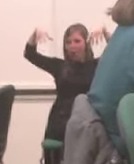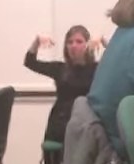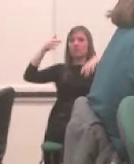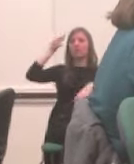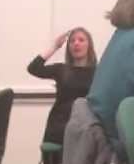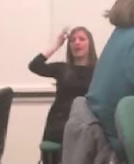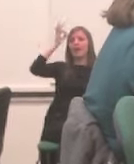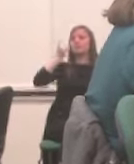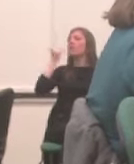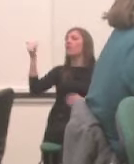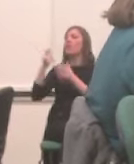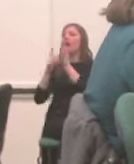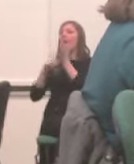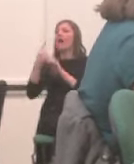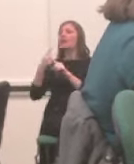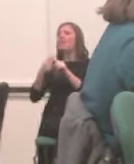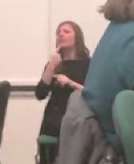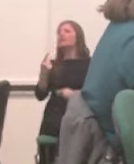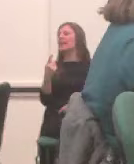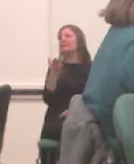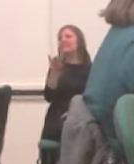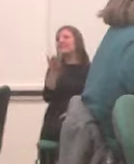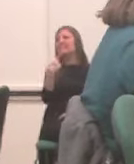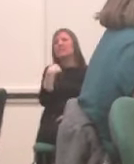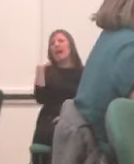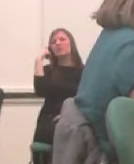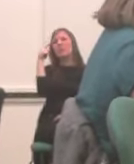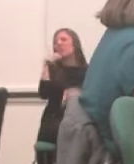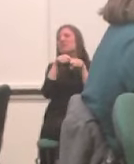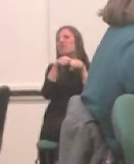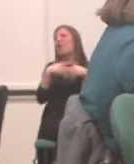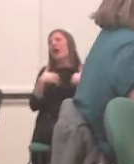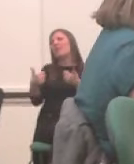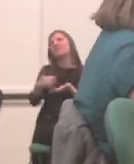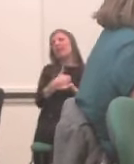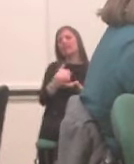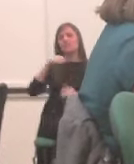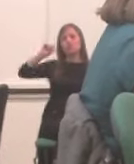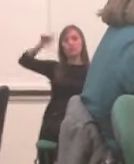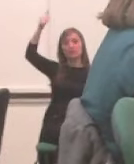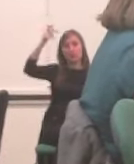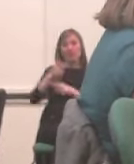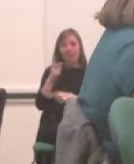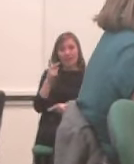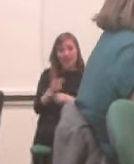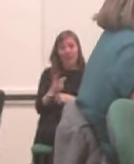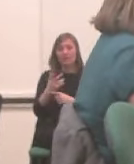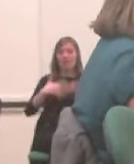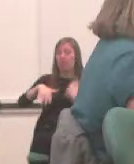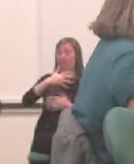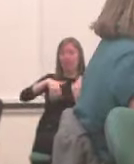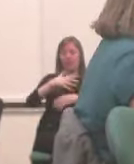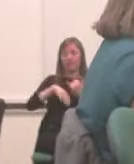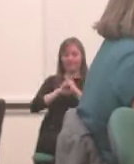rang up Amex and said, oh, I don't think it complies with health and safety, so they got switched back off again. It just all